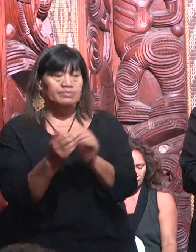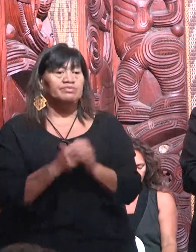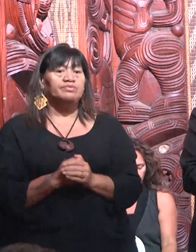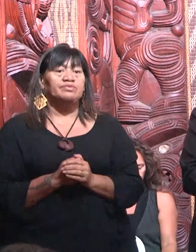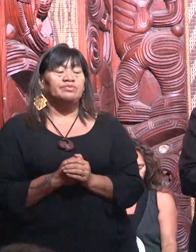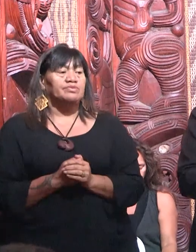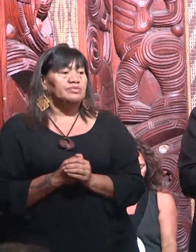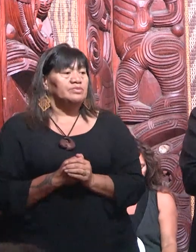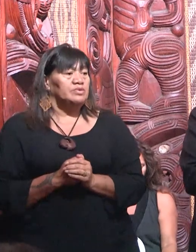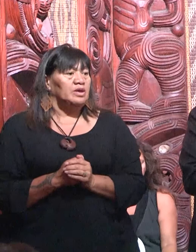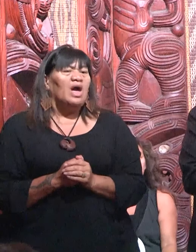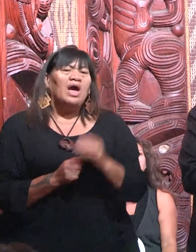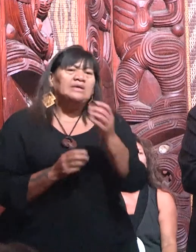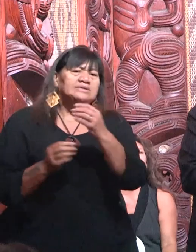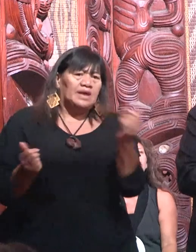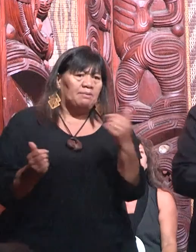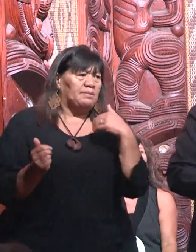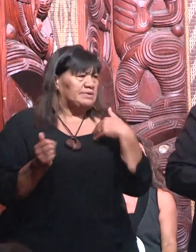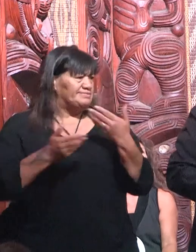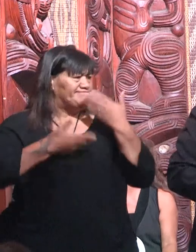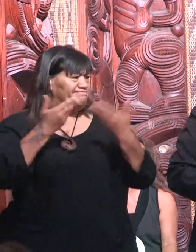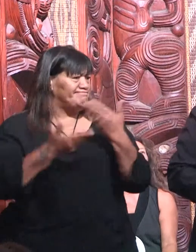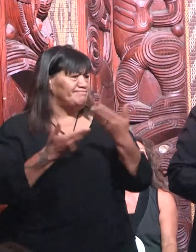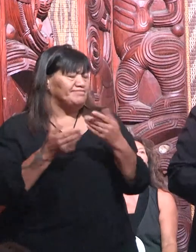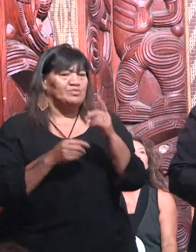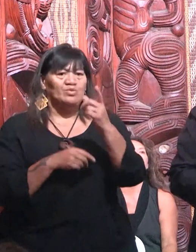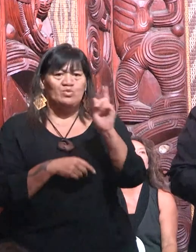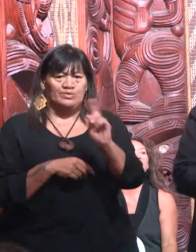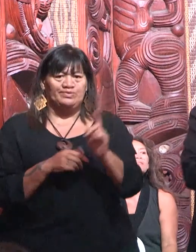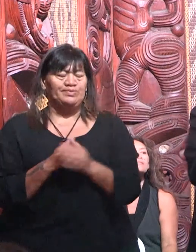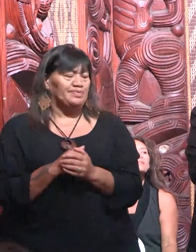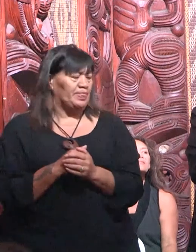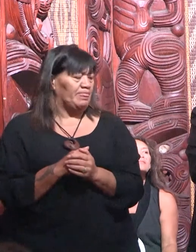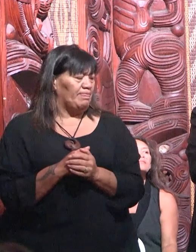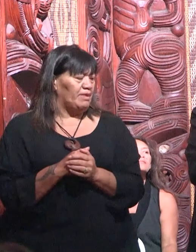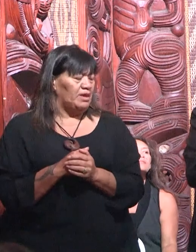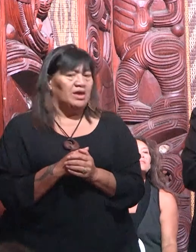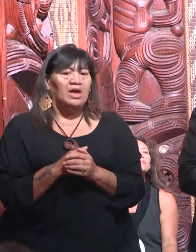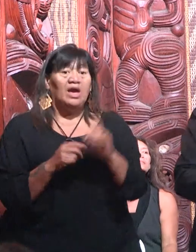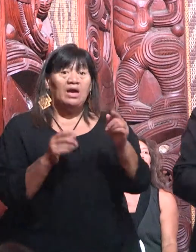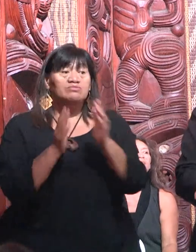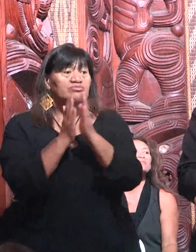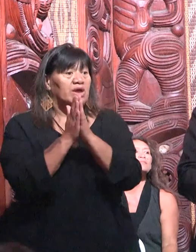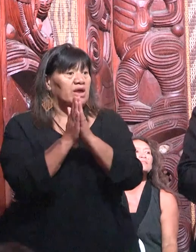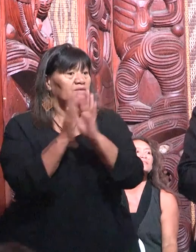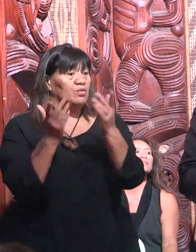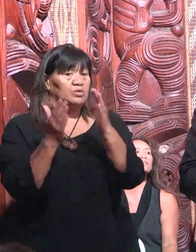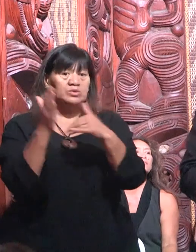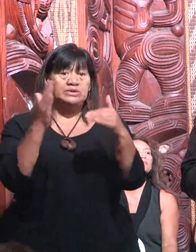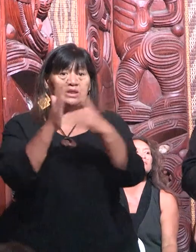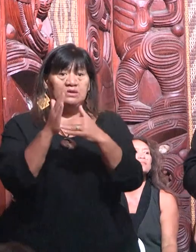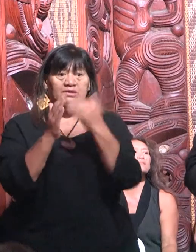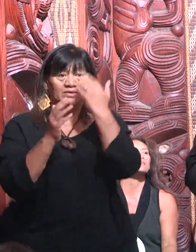need to give some explanation though, and that's where we have prayers for our nation on Waitangi